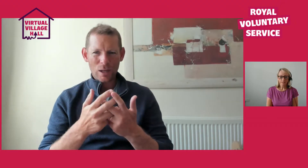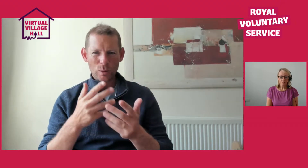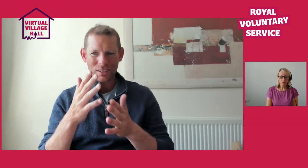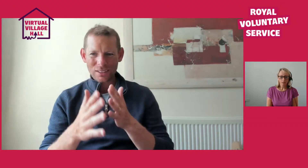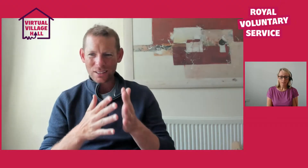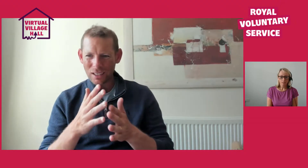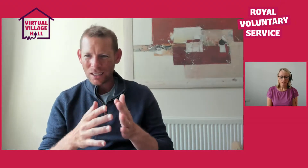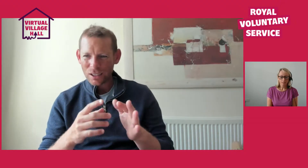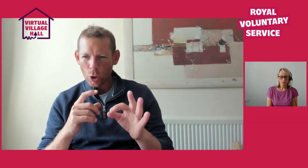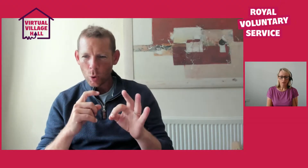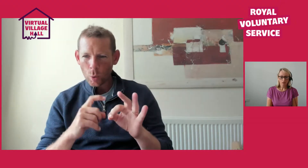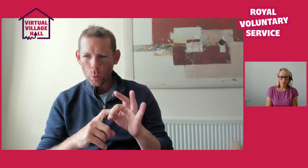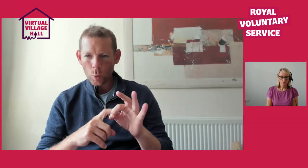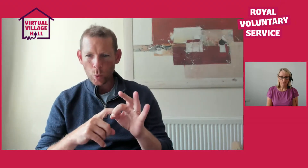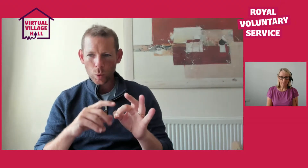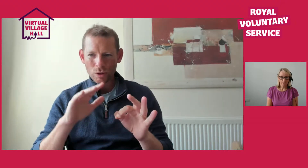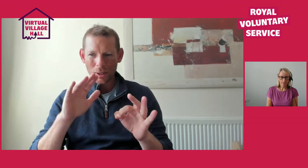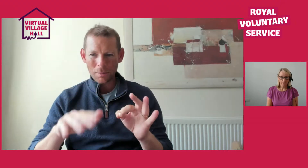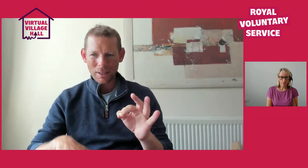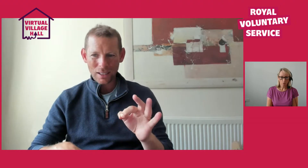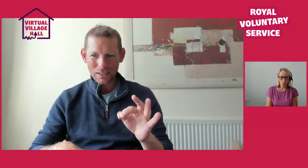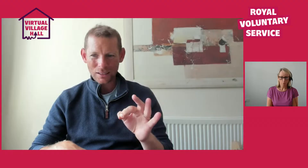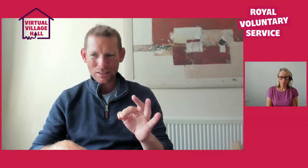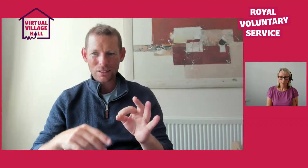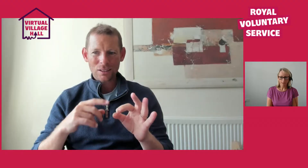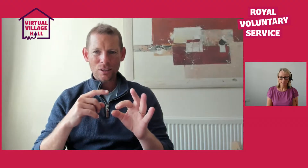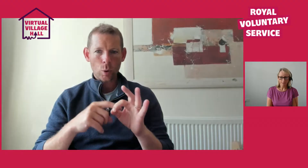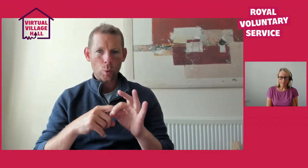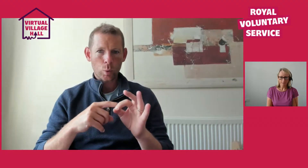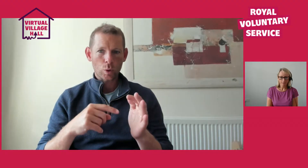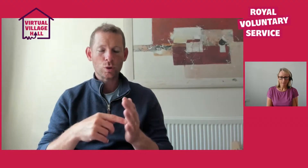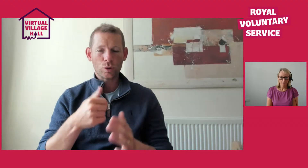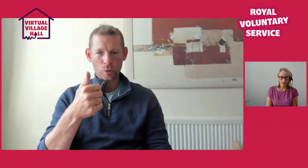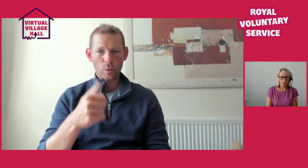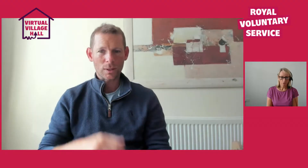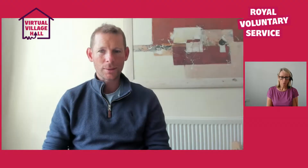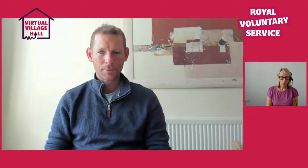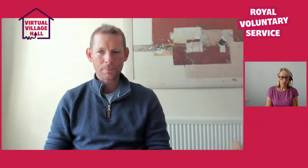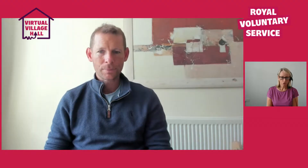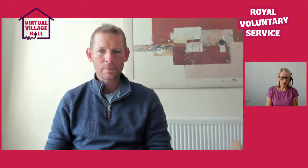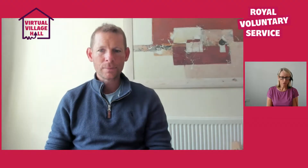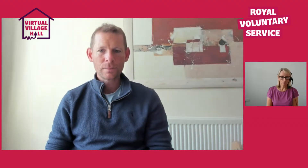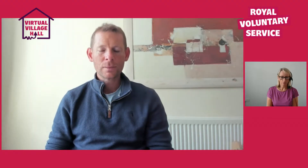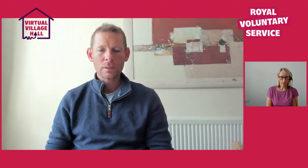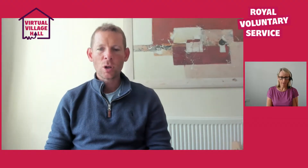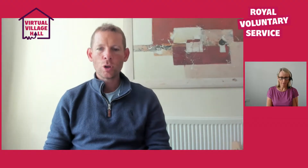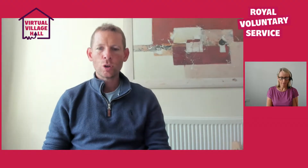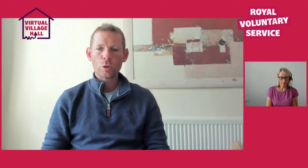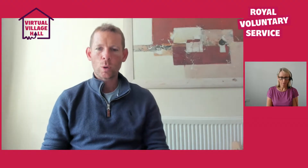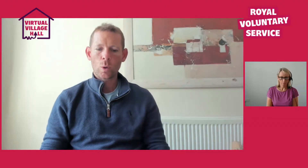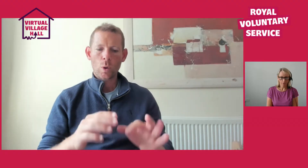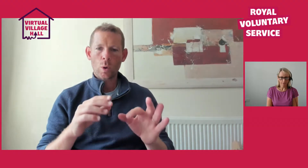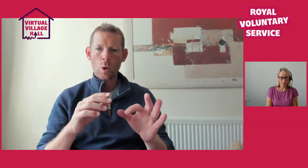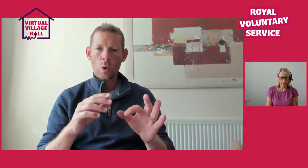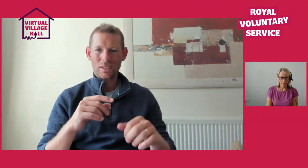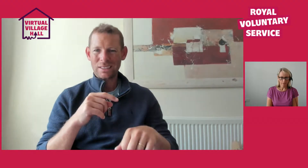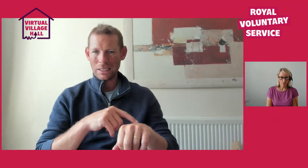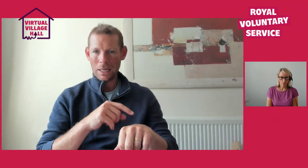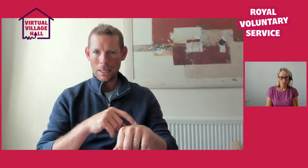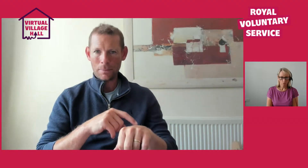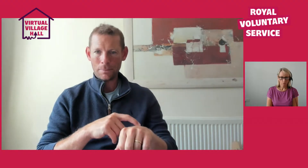Jean has asked the question as to how to sign the quarter past and the quarter to. Okay, good